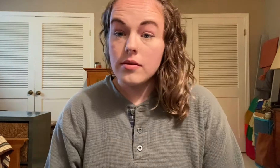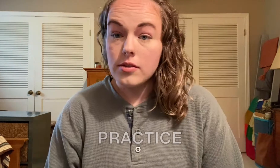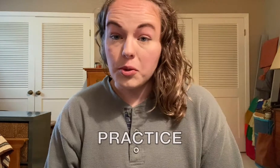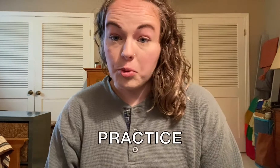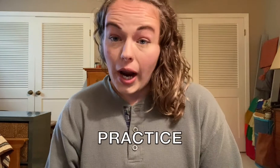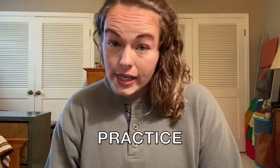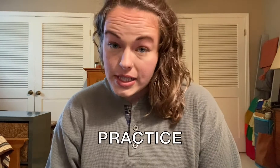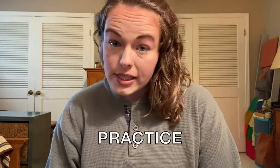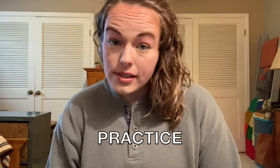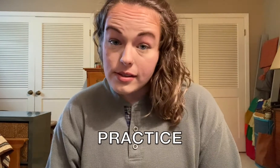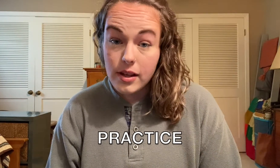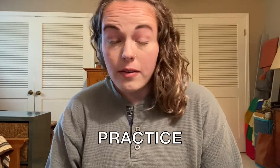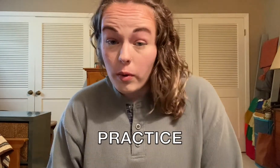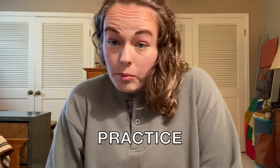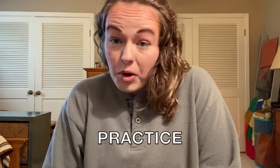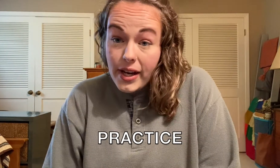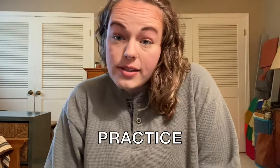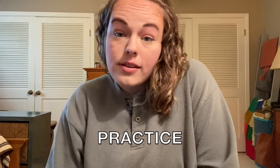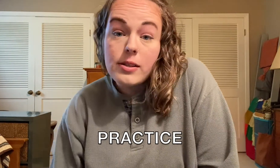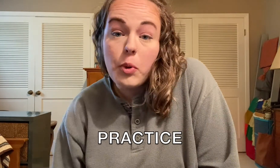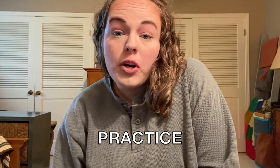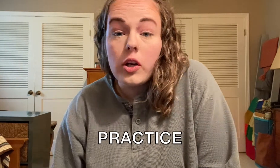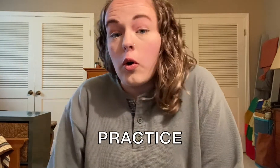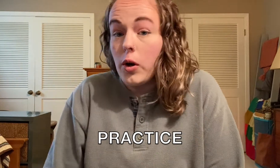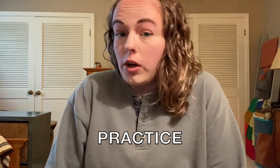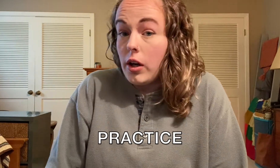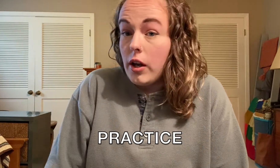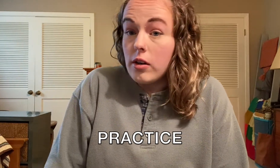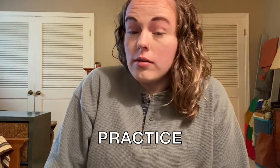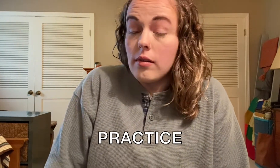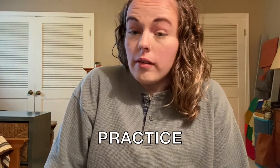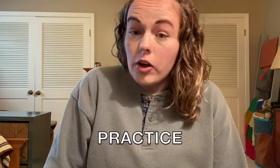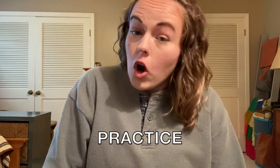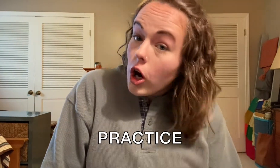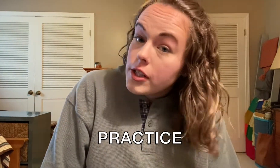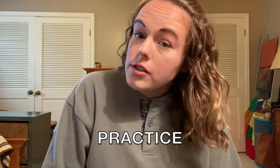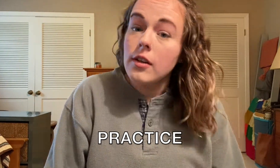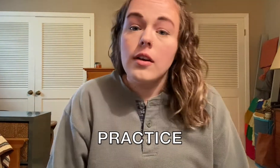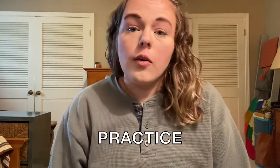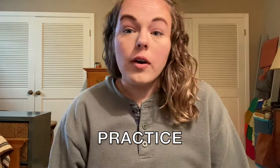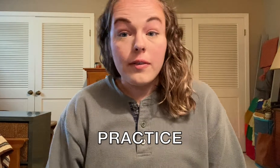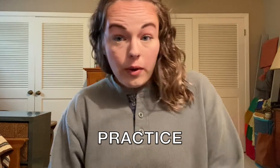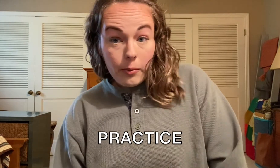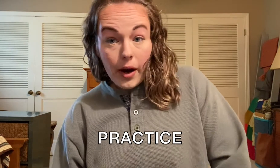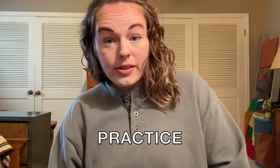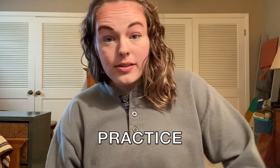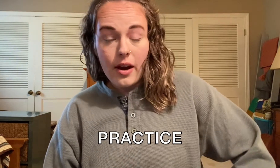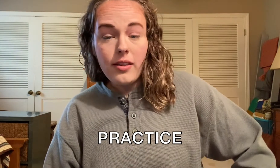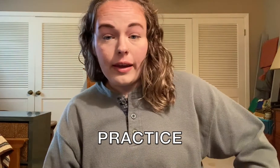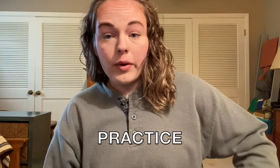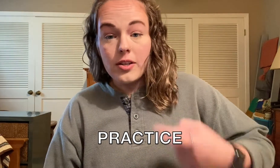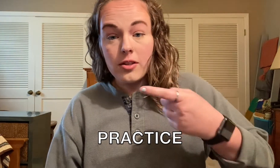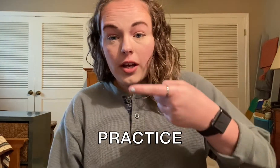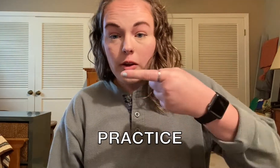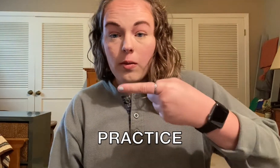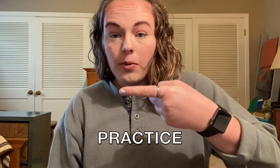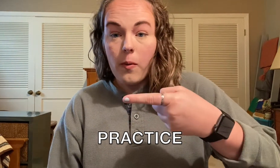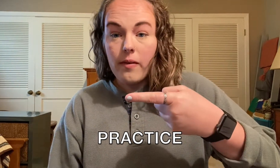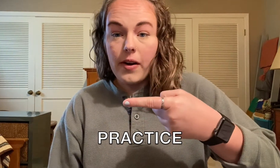to practice, if you want to practice a sport or an art, or if you want to practice sign language, you would put one finger out